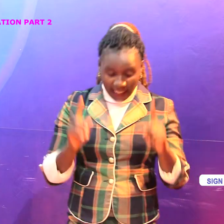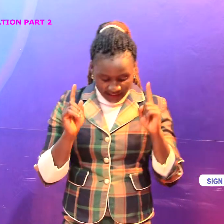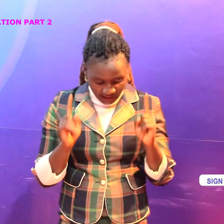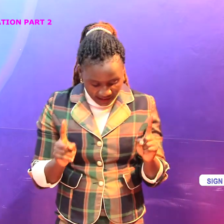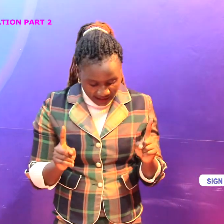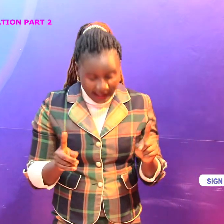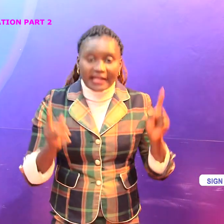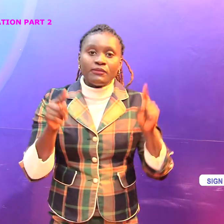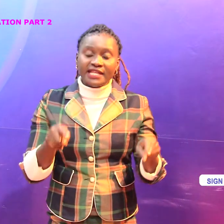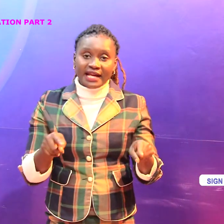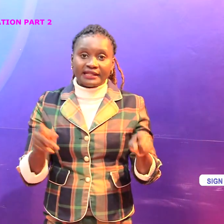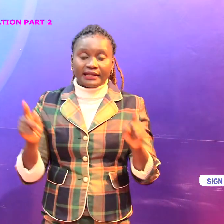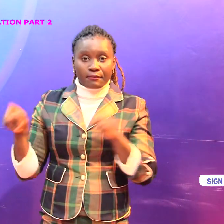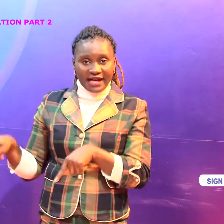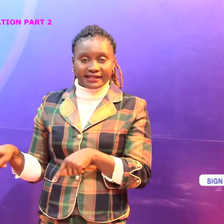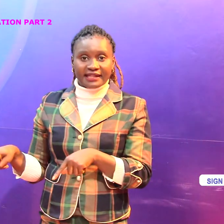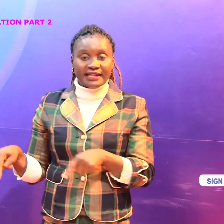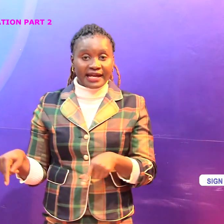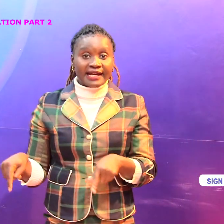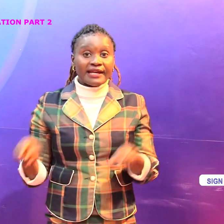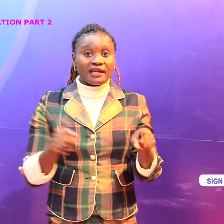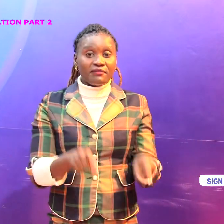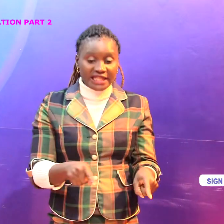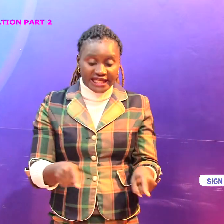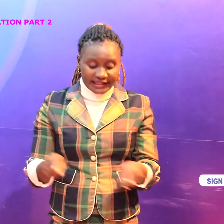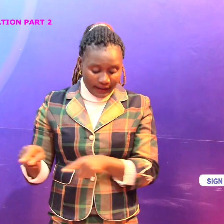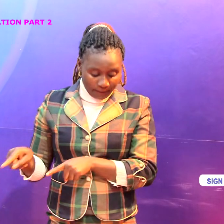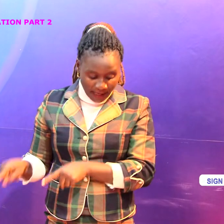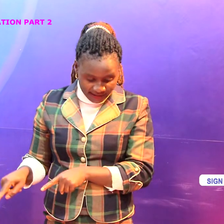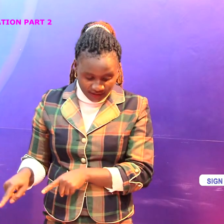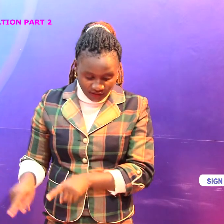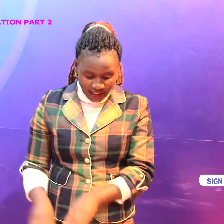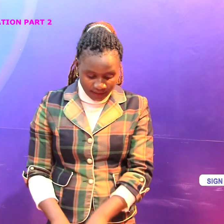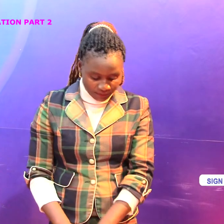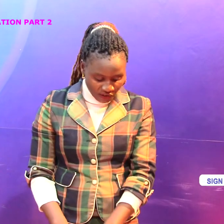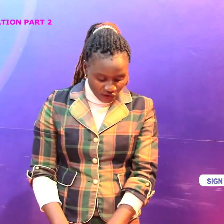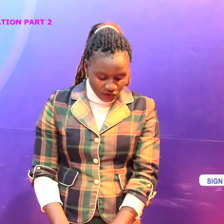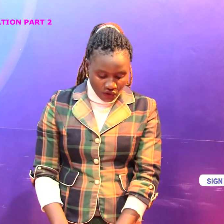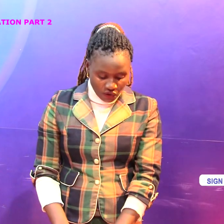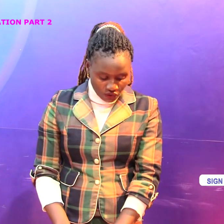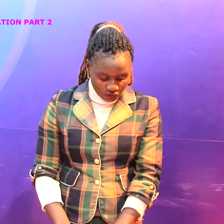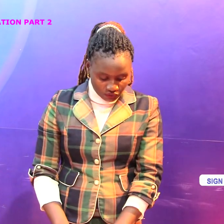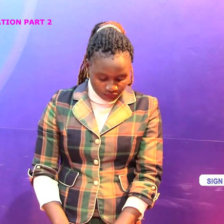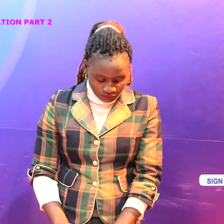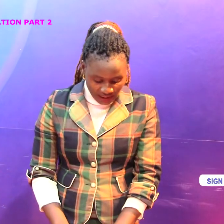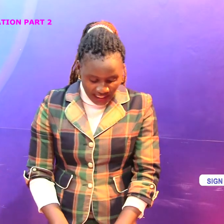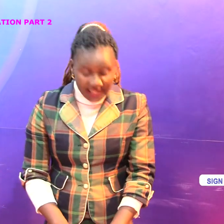in the immediate past. In the immediate past. Okay? So in